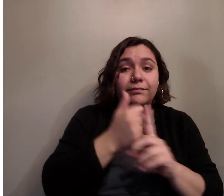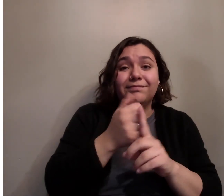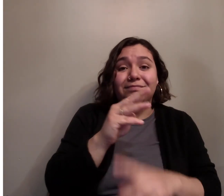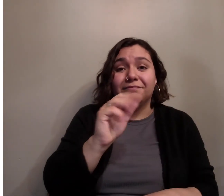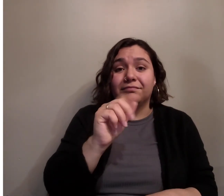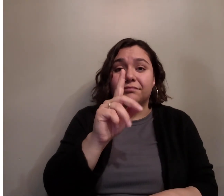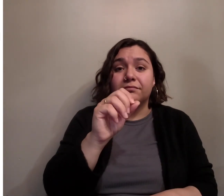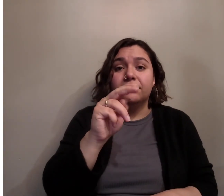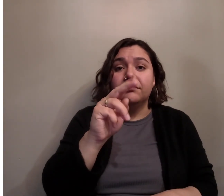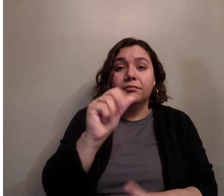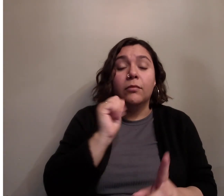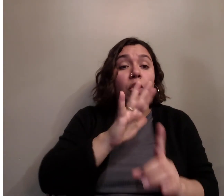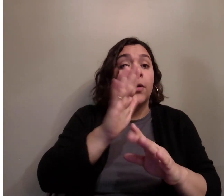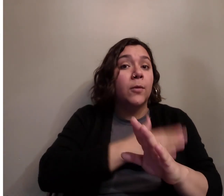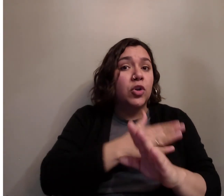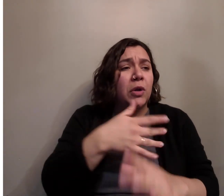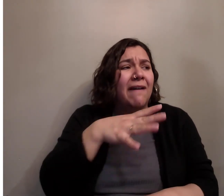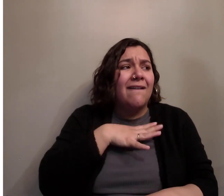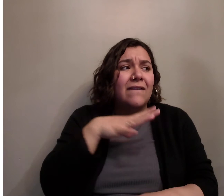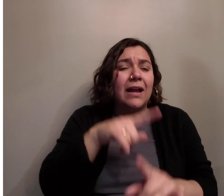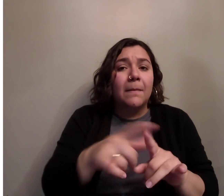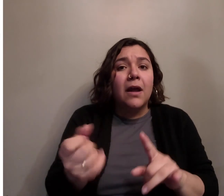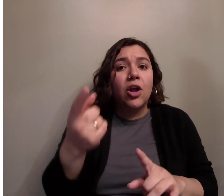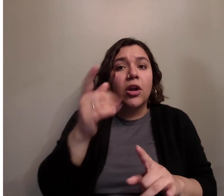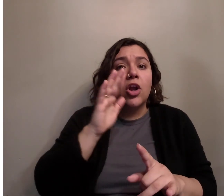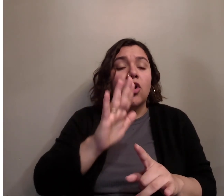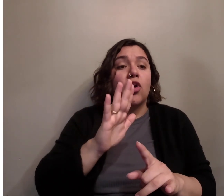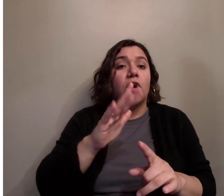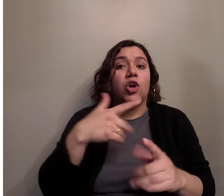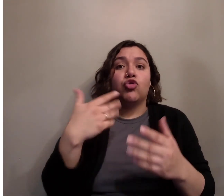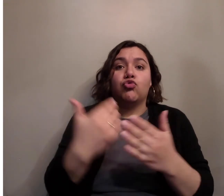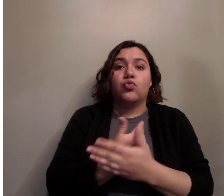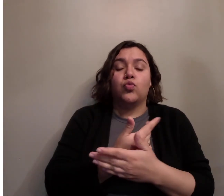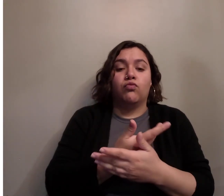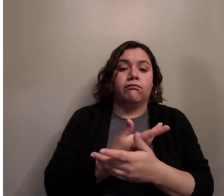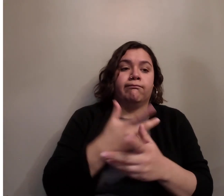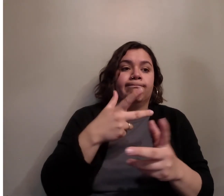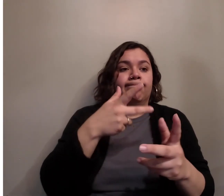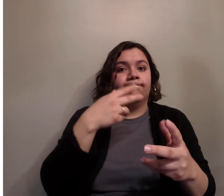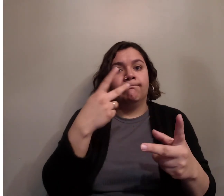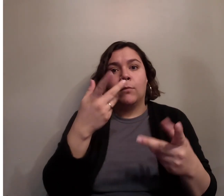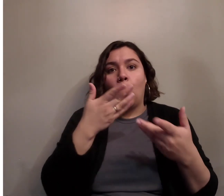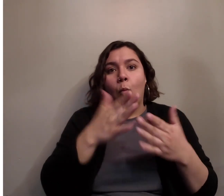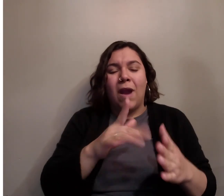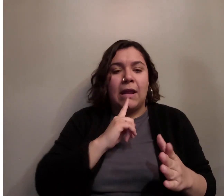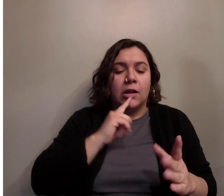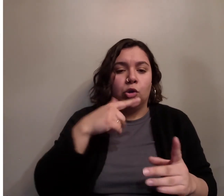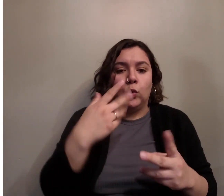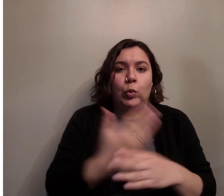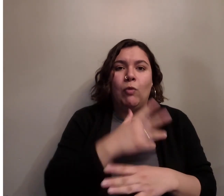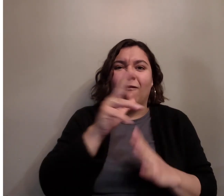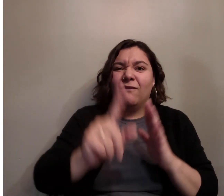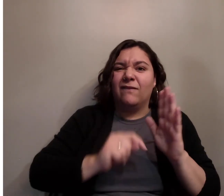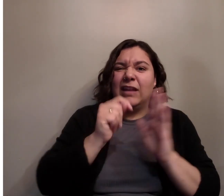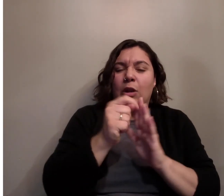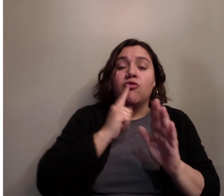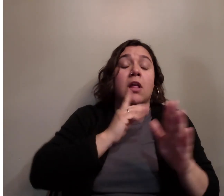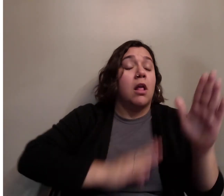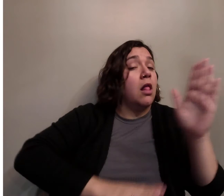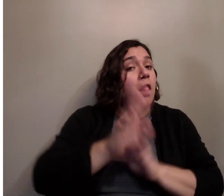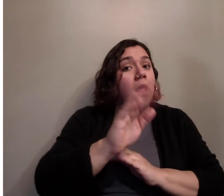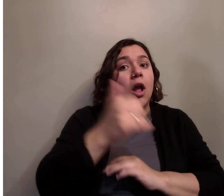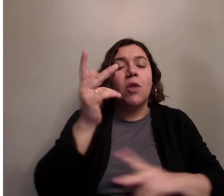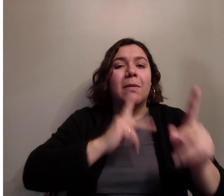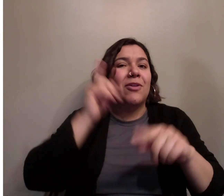were other people, Madonna's music was certainly fine, but she took this new medium and just